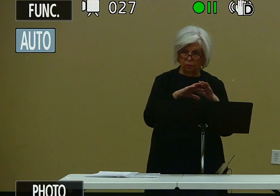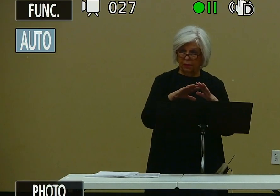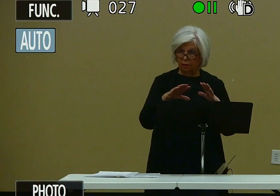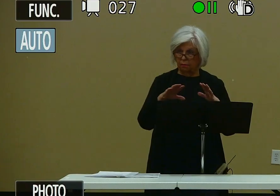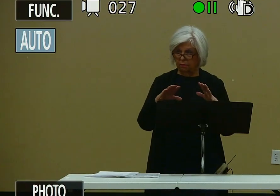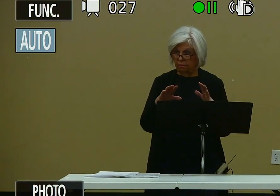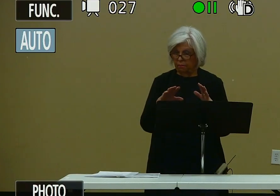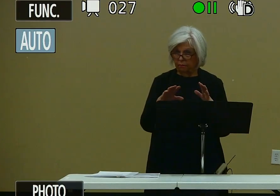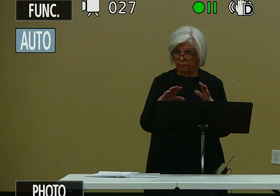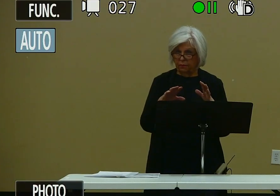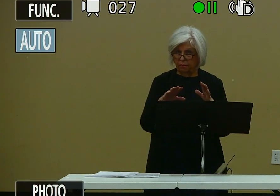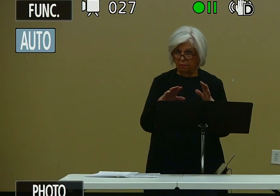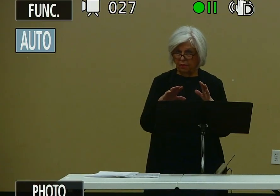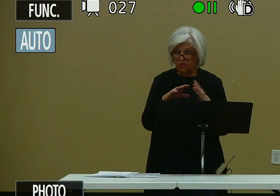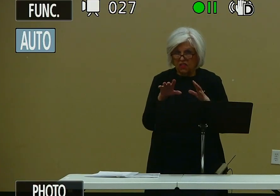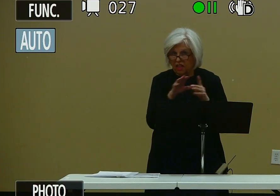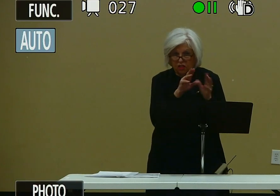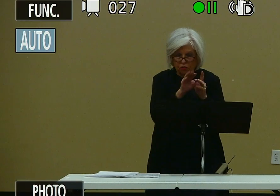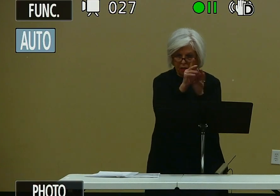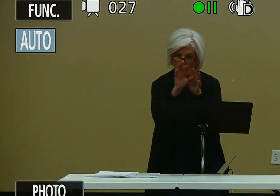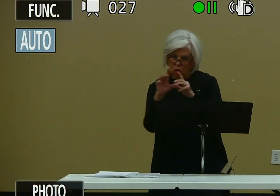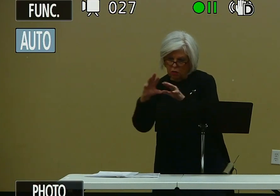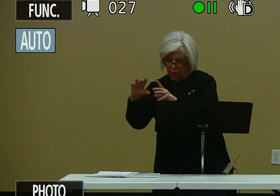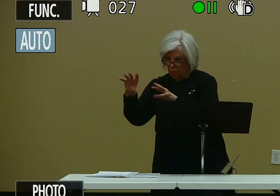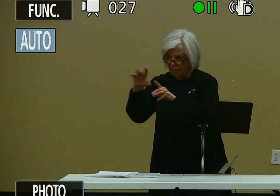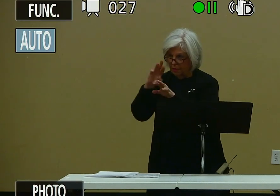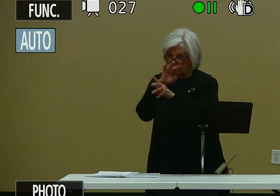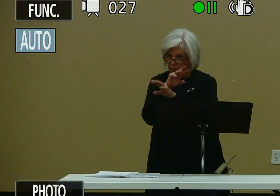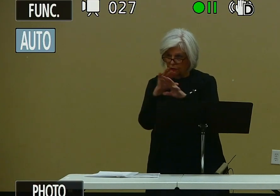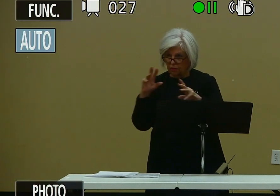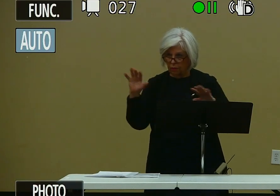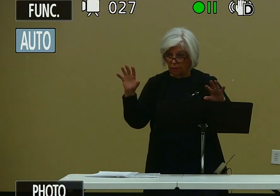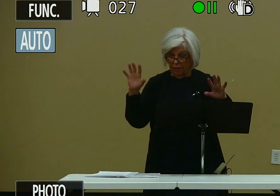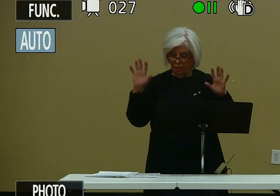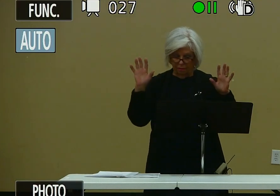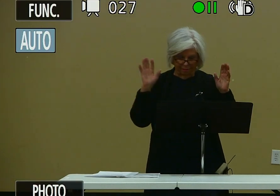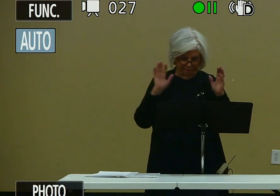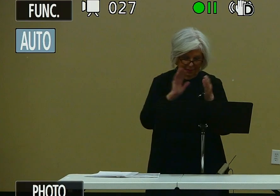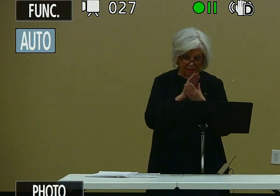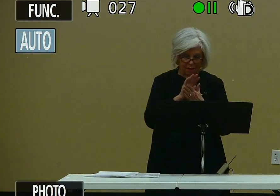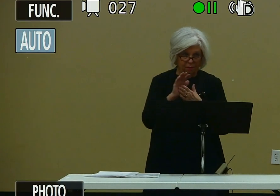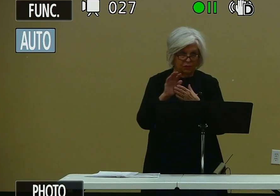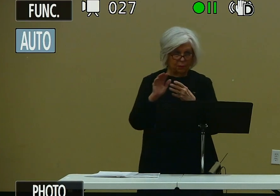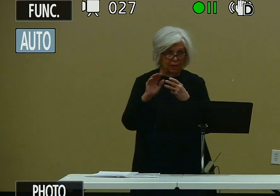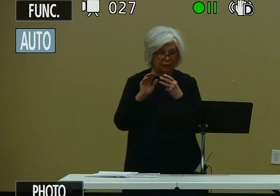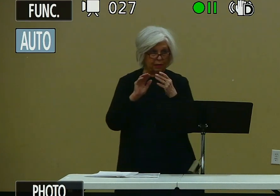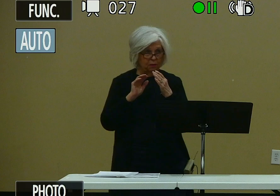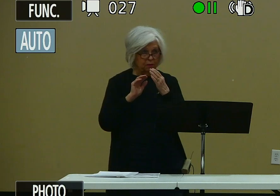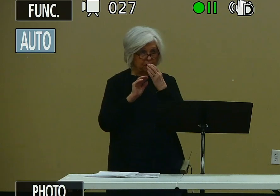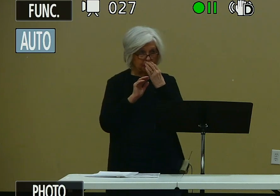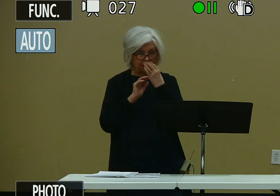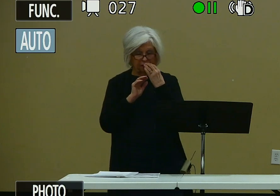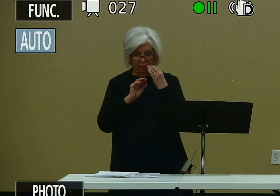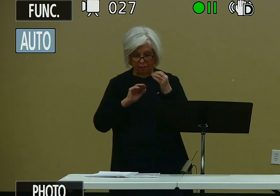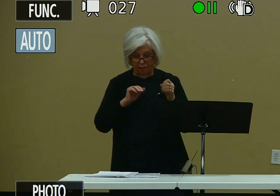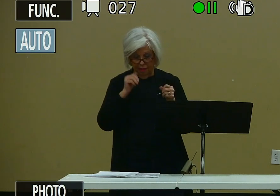get excited and try to, hurry up and get your fingers going. One time we had a lady who did that,